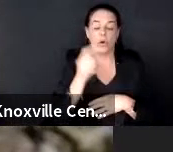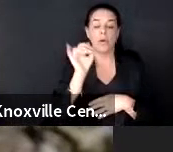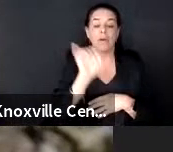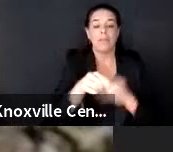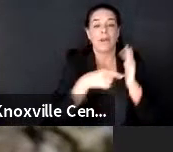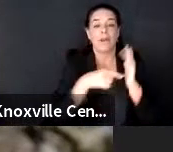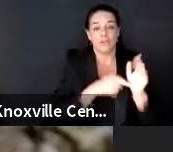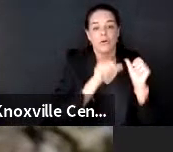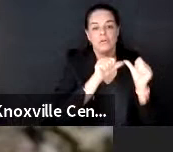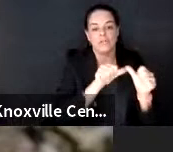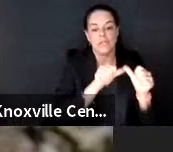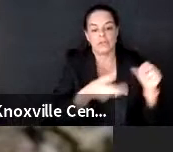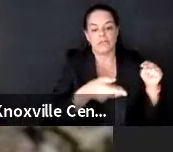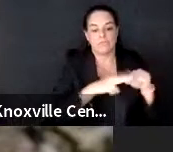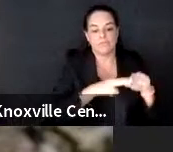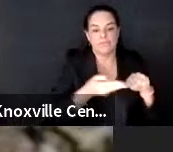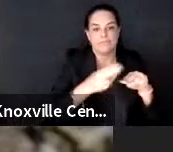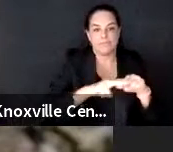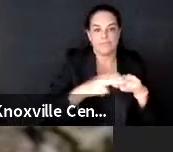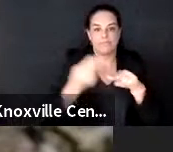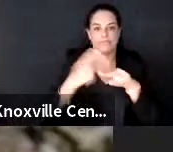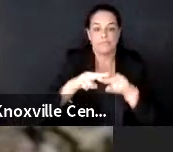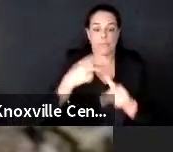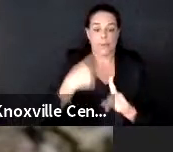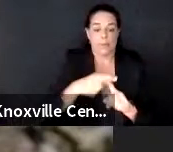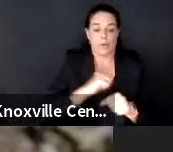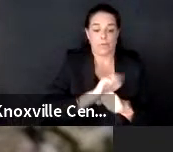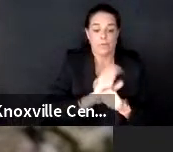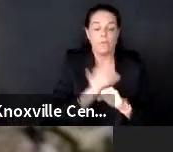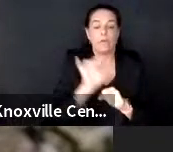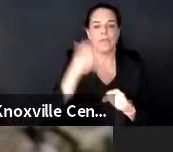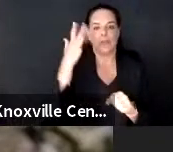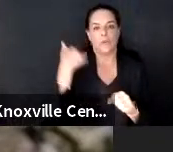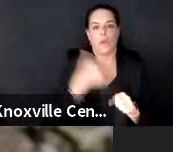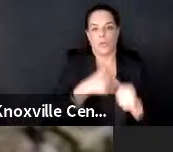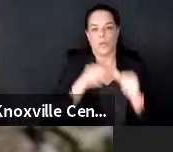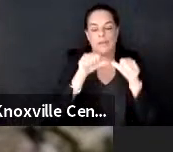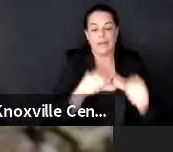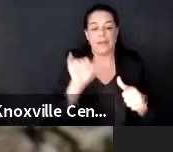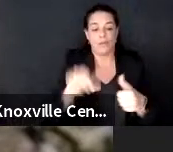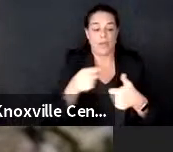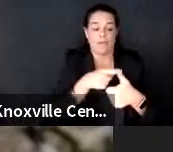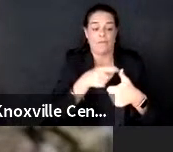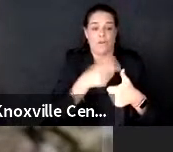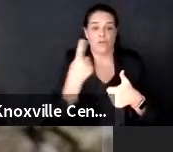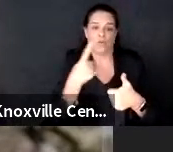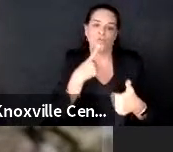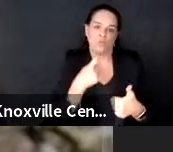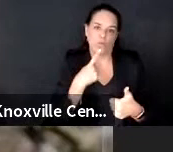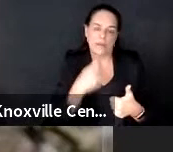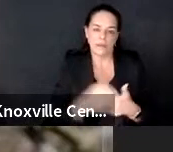continued increase in cases, and is why we are continuing to represent this benchmark as red.